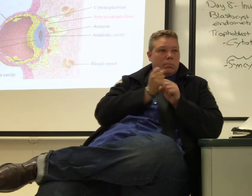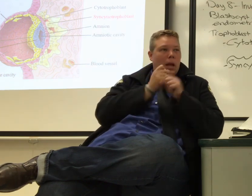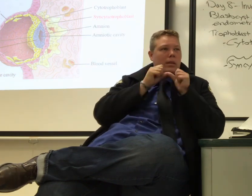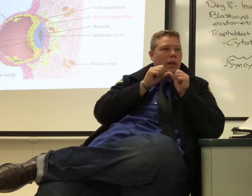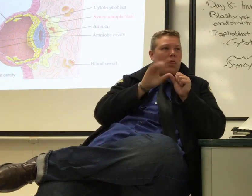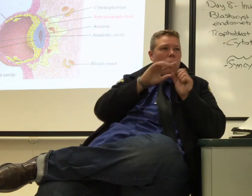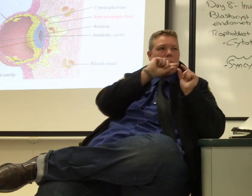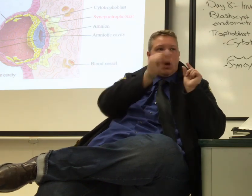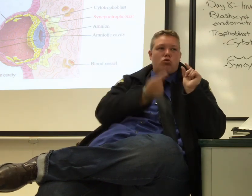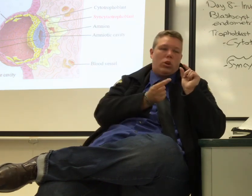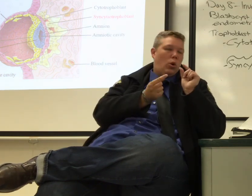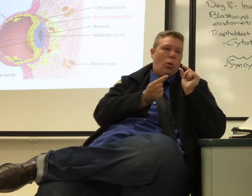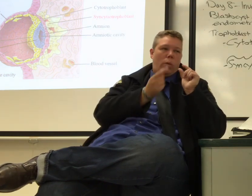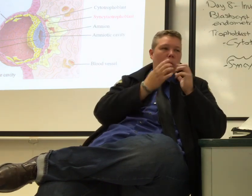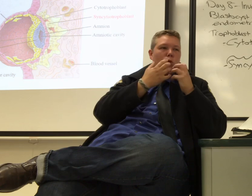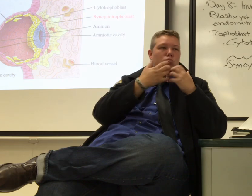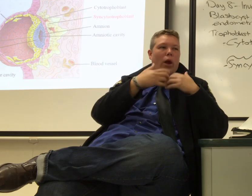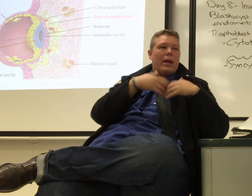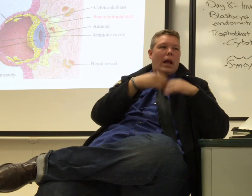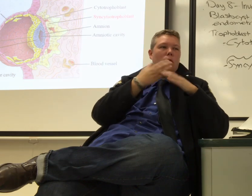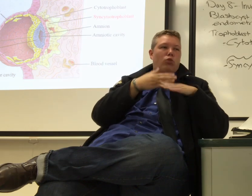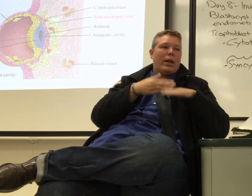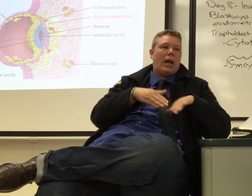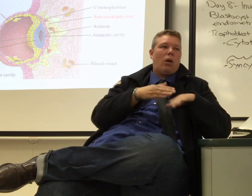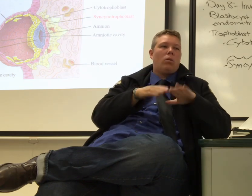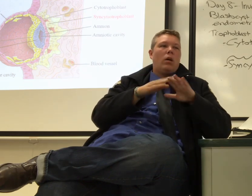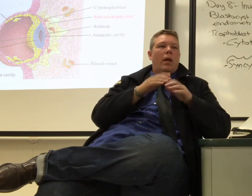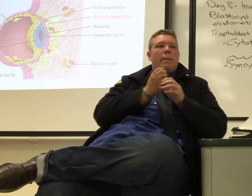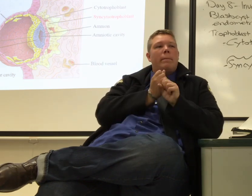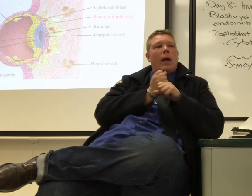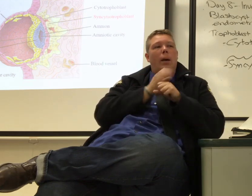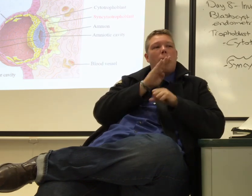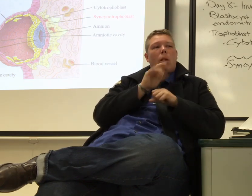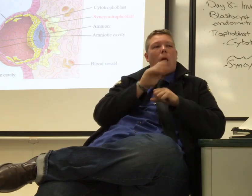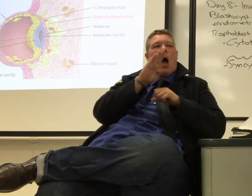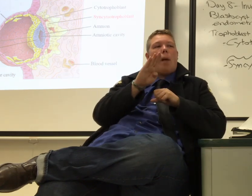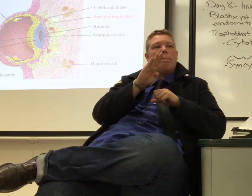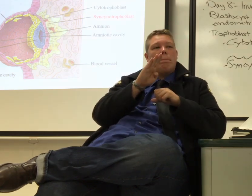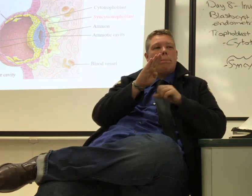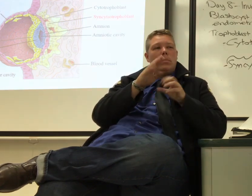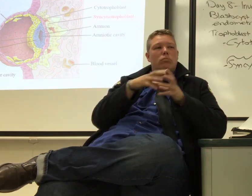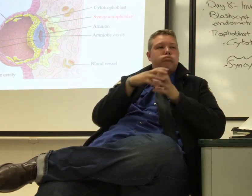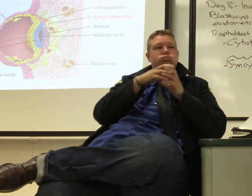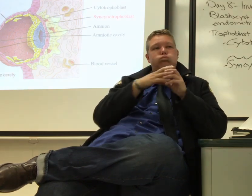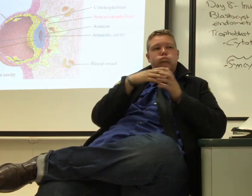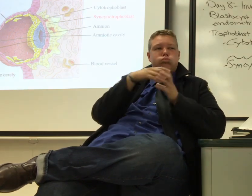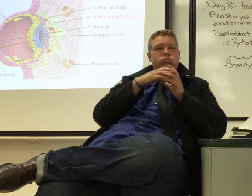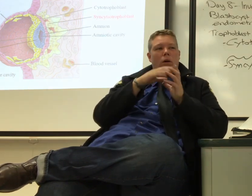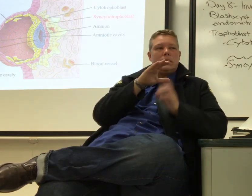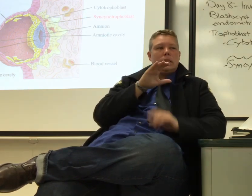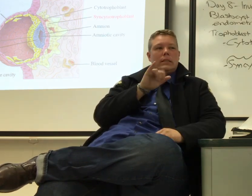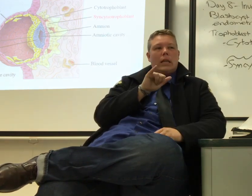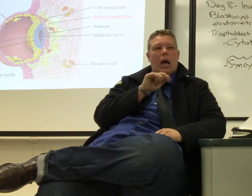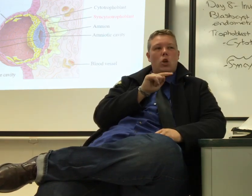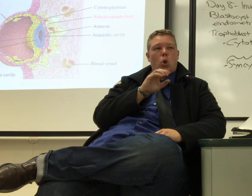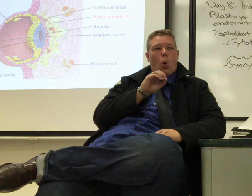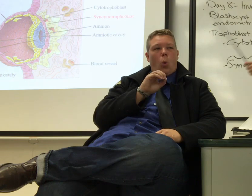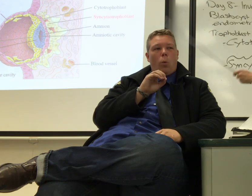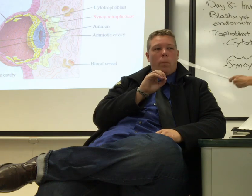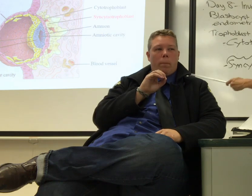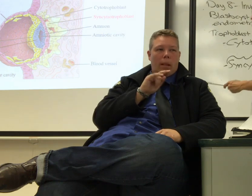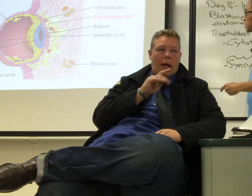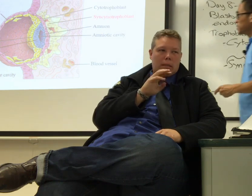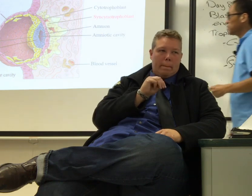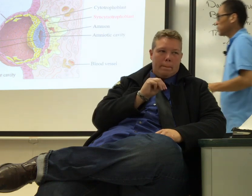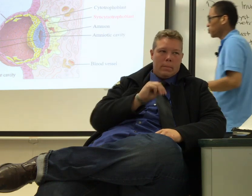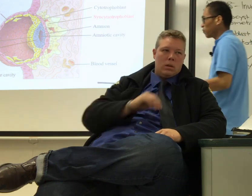this giant blob, mass of cytoplasm, as illustrated. So if you look, the inner